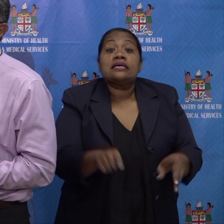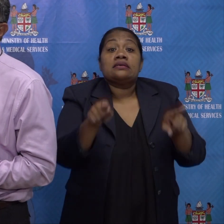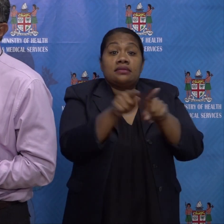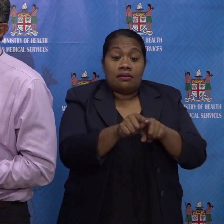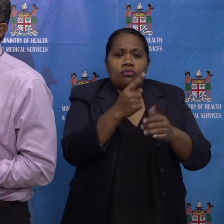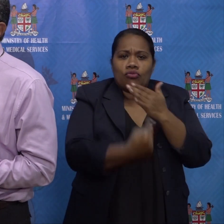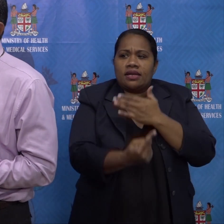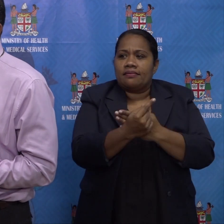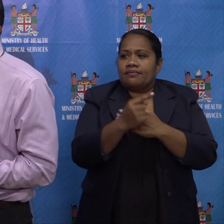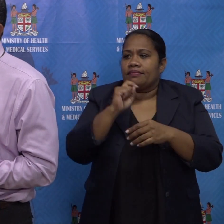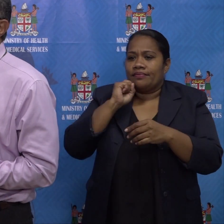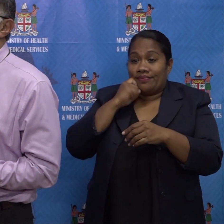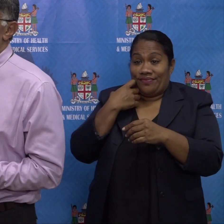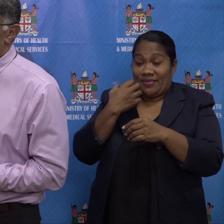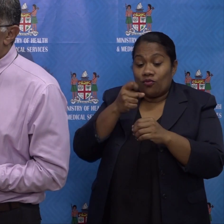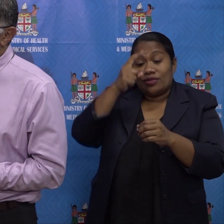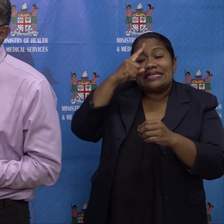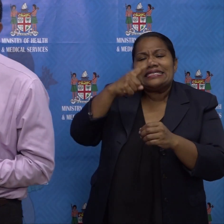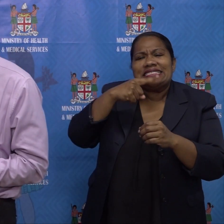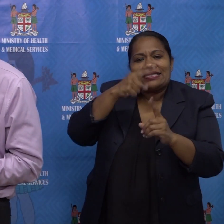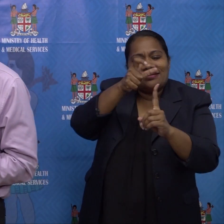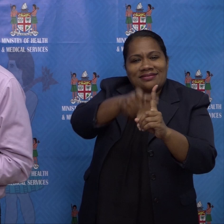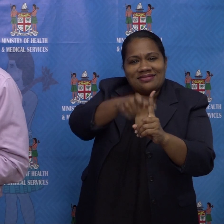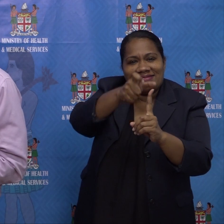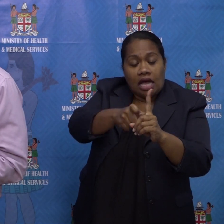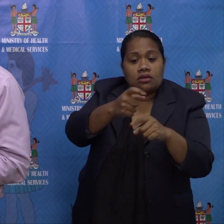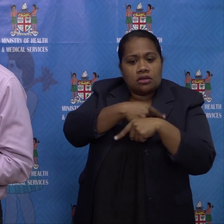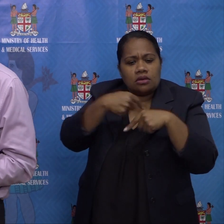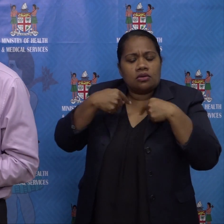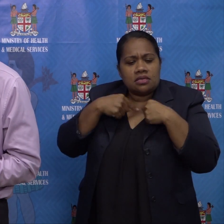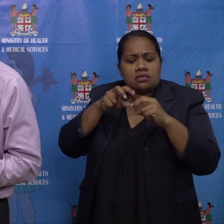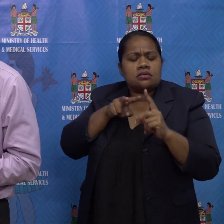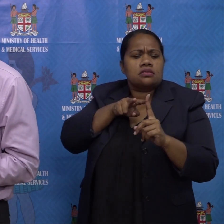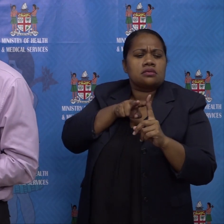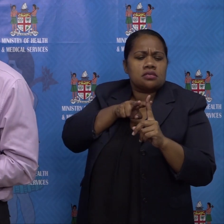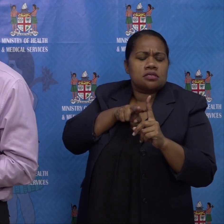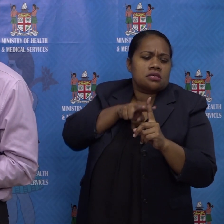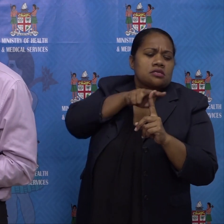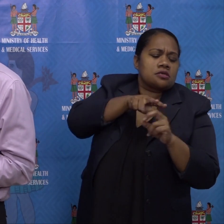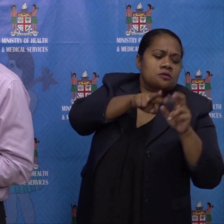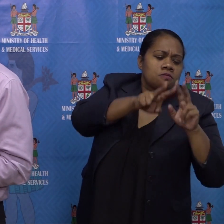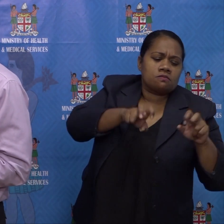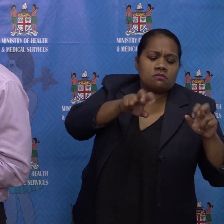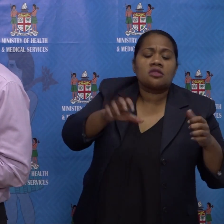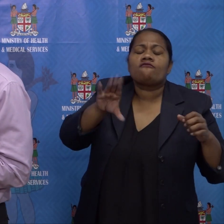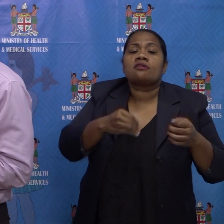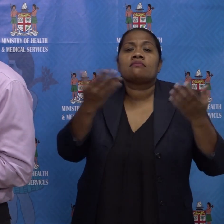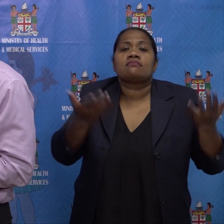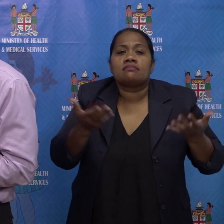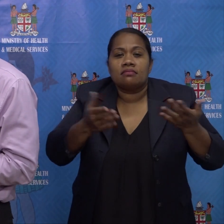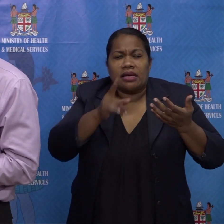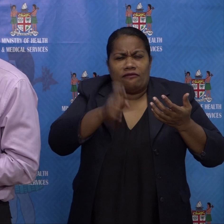gentleman. We will have to look back as to where he could have acquired it. If we feel that he might have acquired it